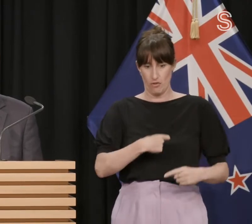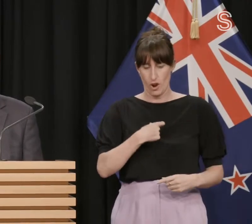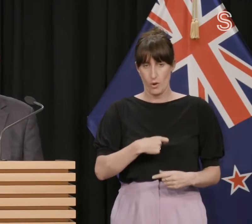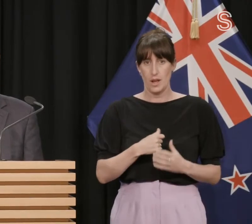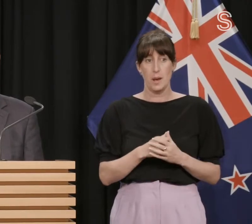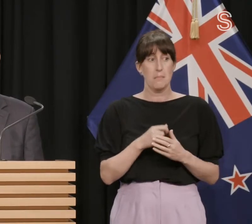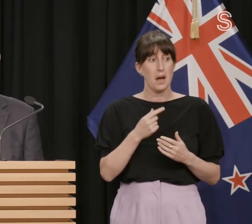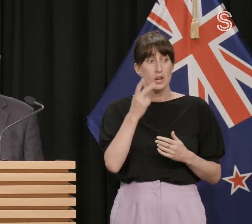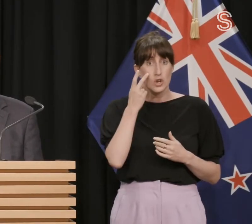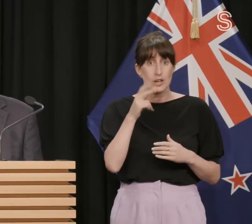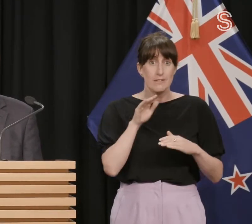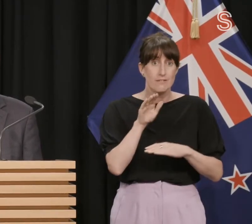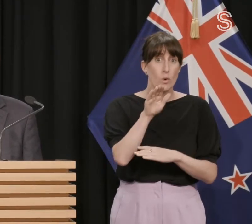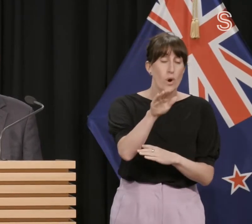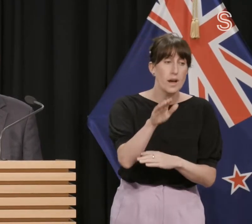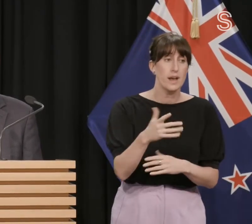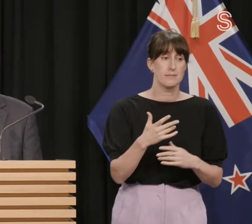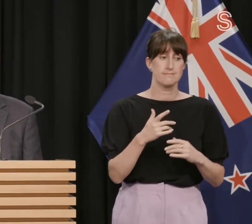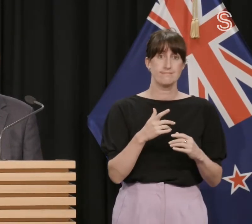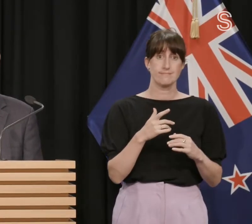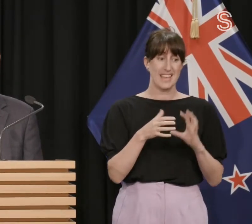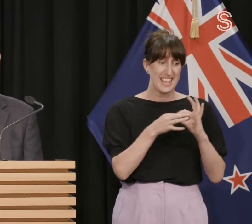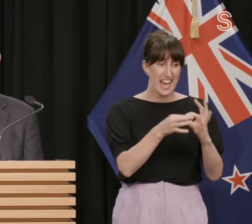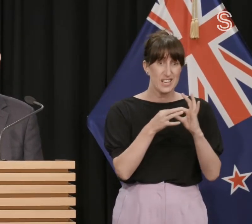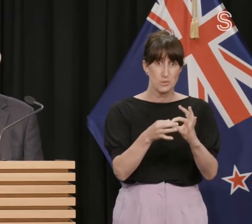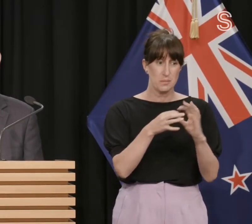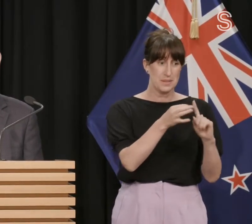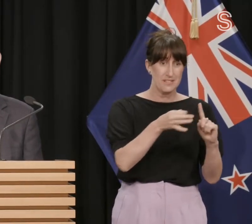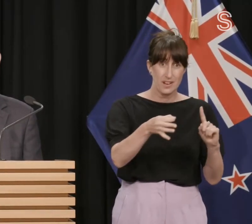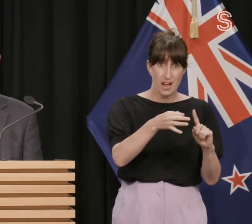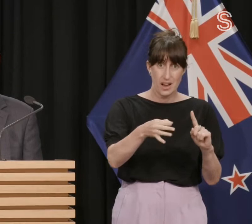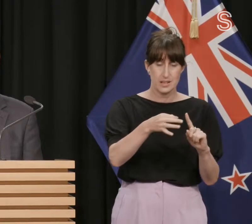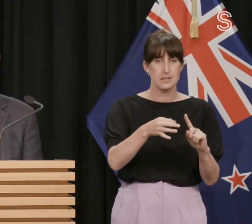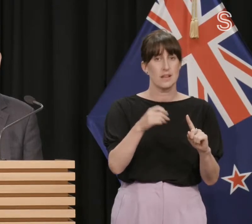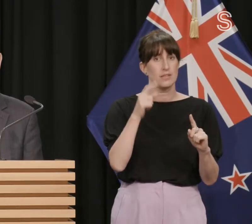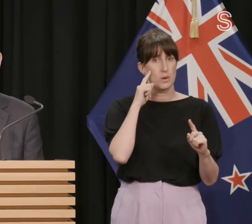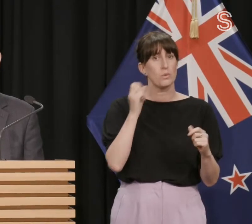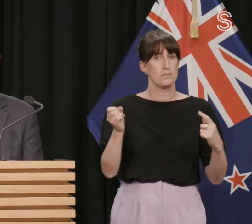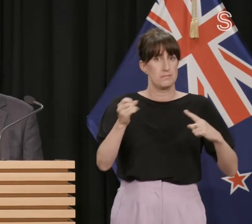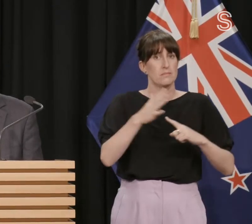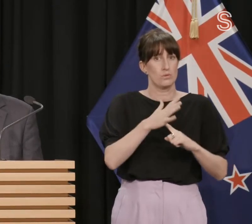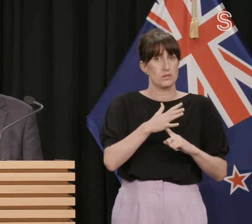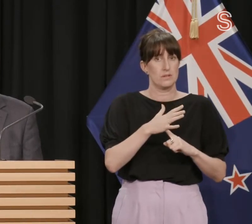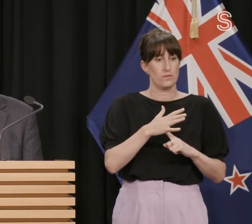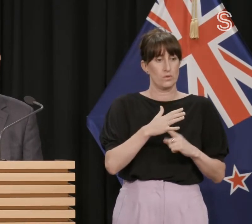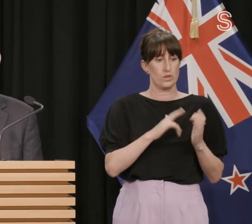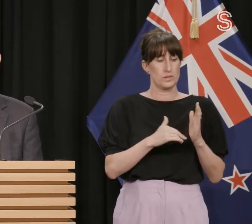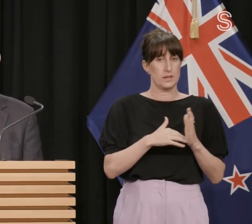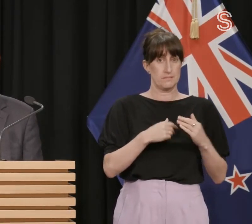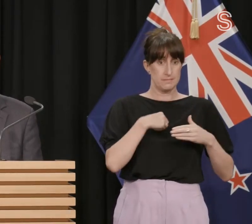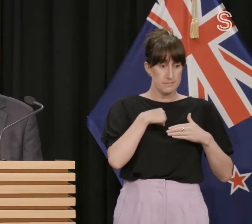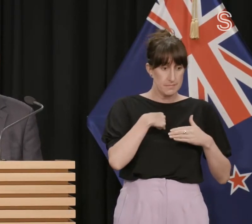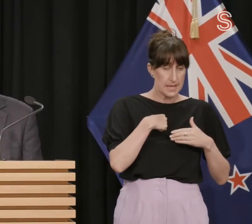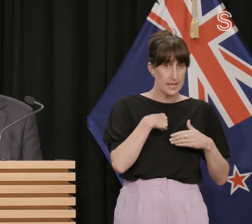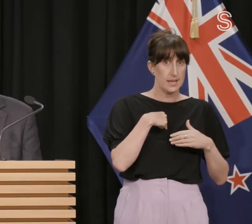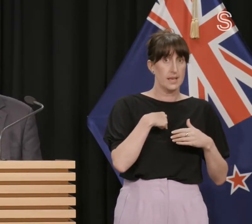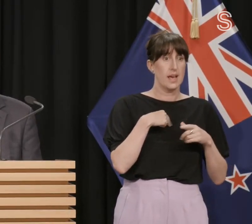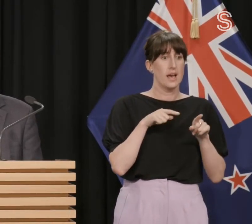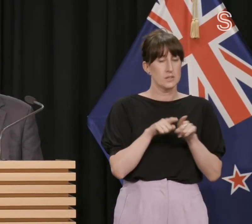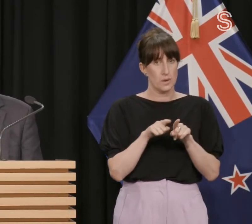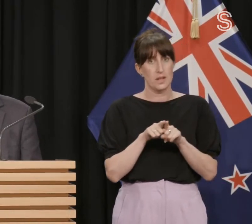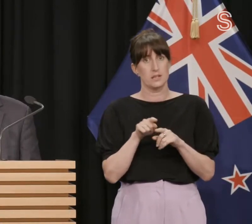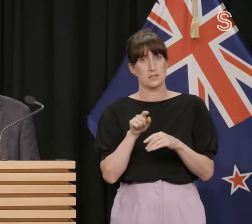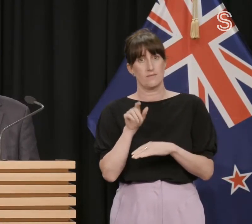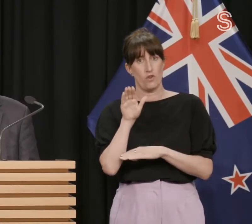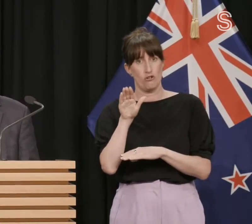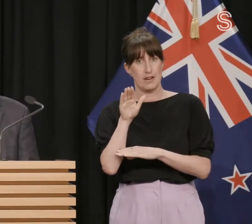do see engagement in the Pacific region as a particularly important priority for New Zealand. That includes myself, it includes the Minister of Foreign Affairs,